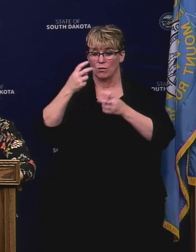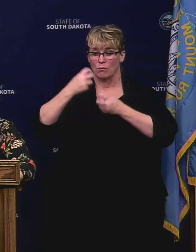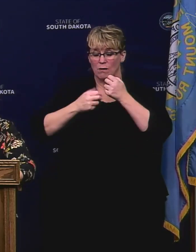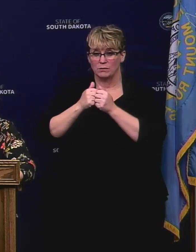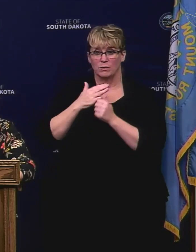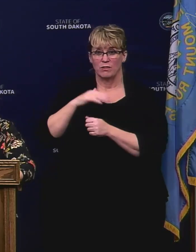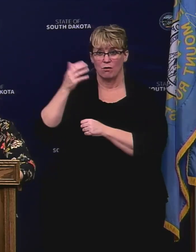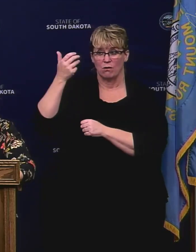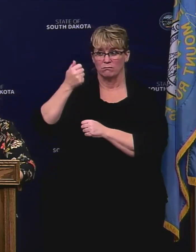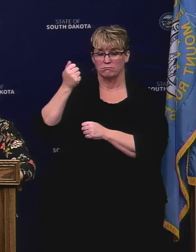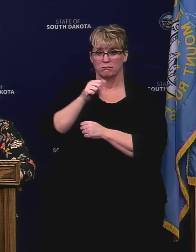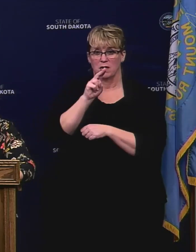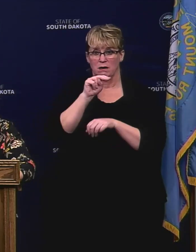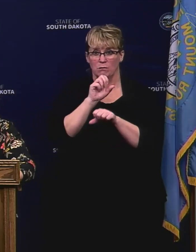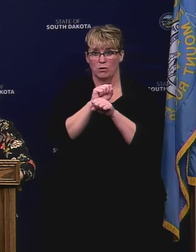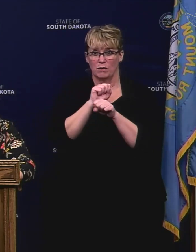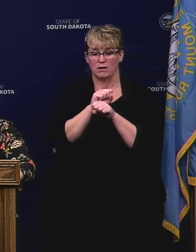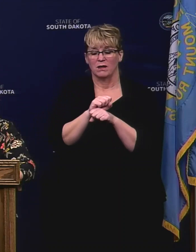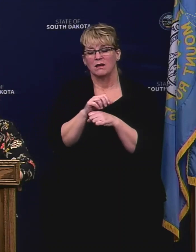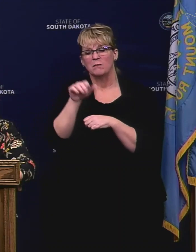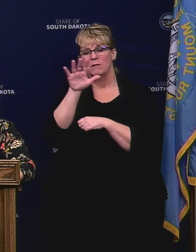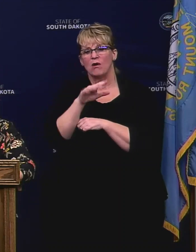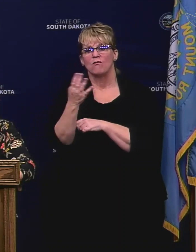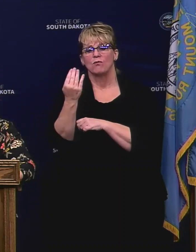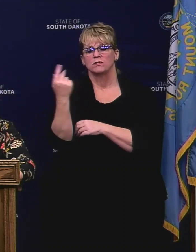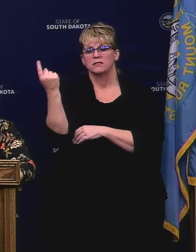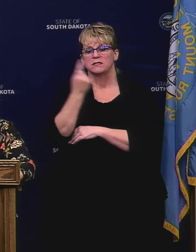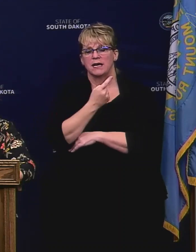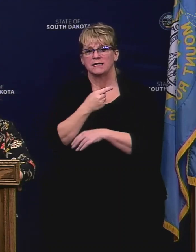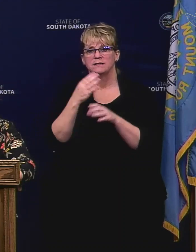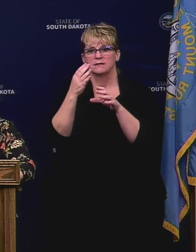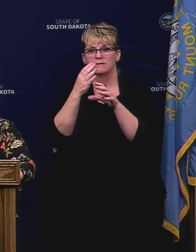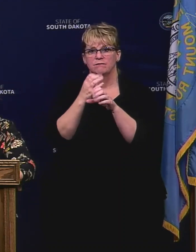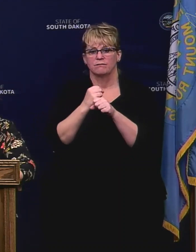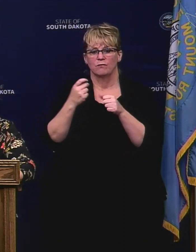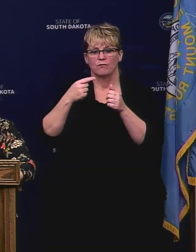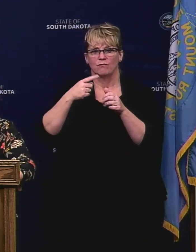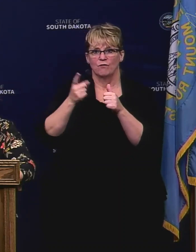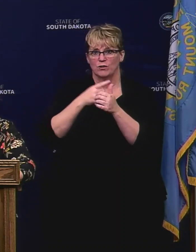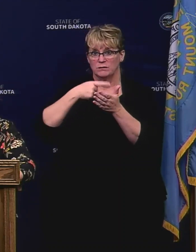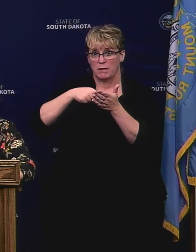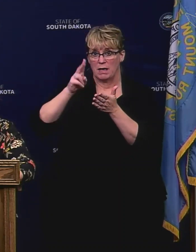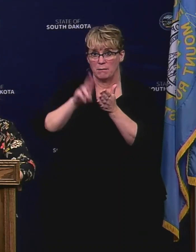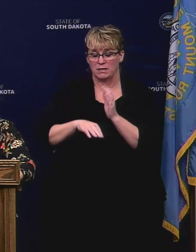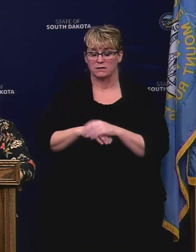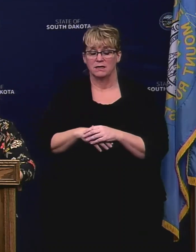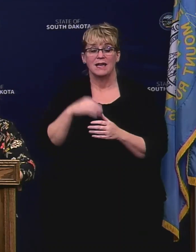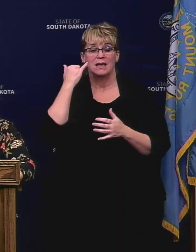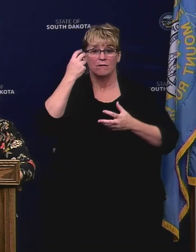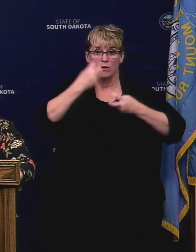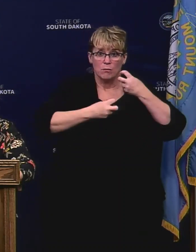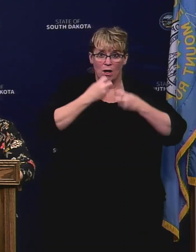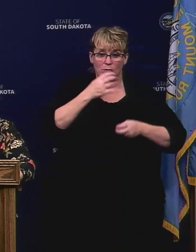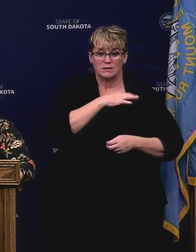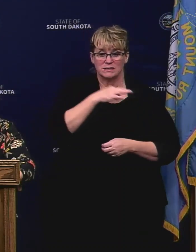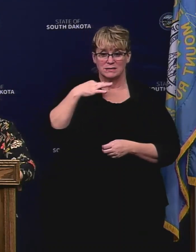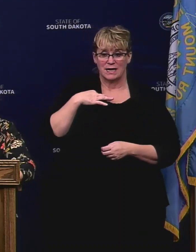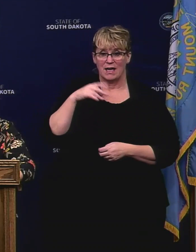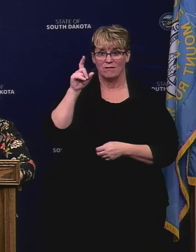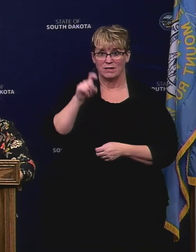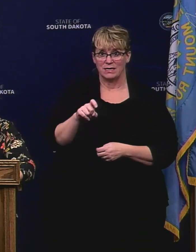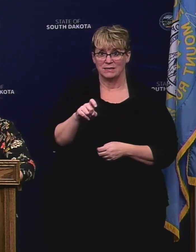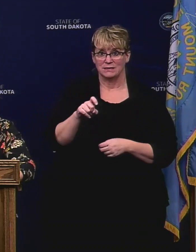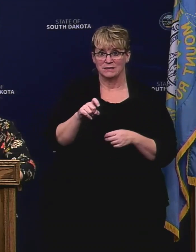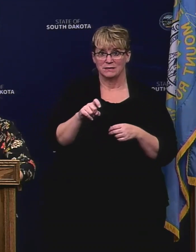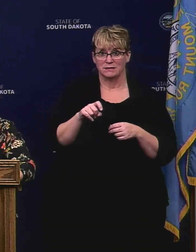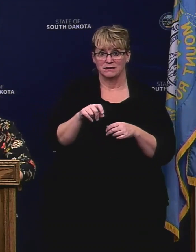your claim, it will take about 14 days to receive your first payment. If there are issues and one of our staff needs to manually